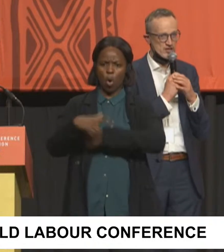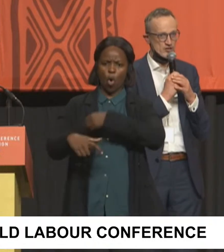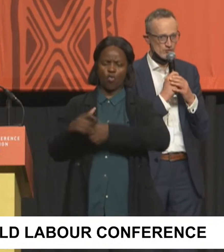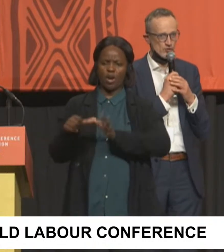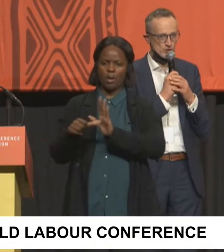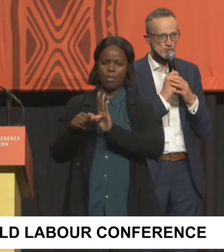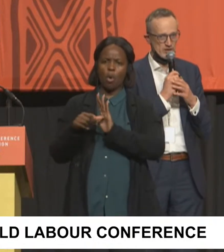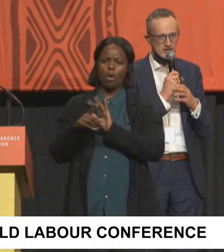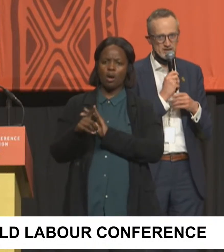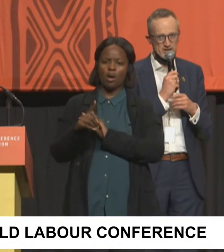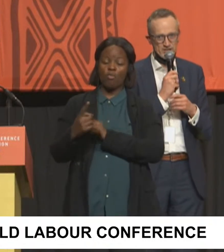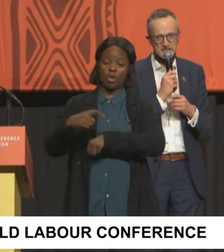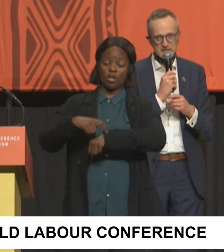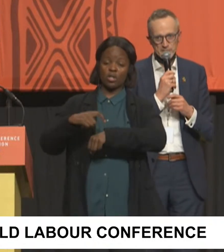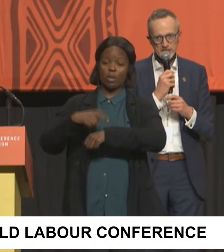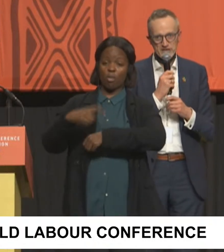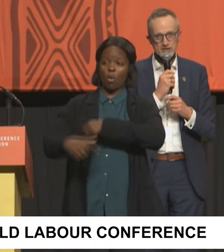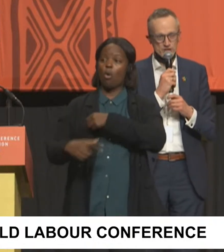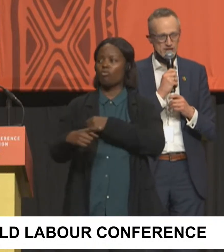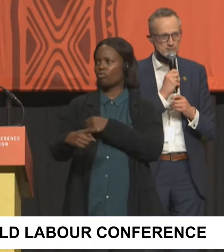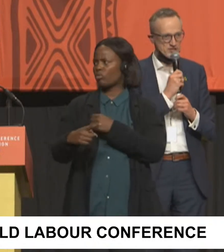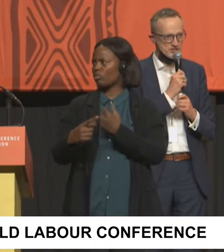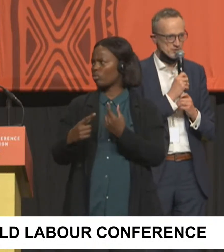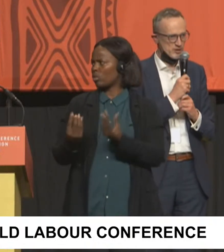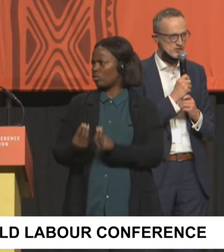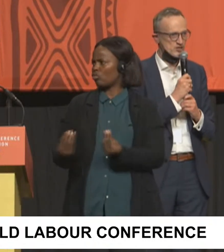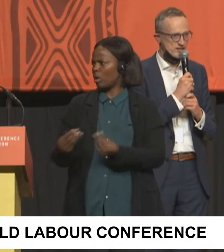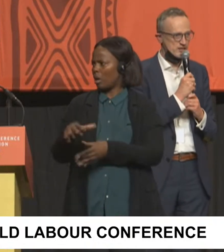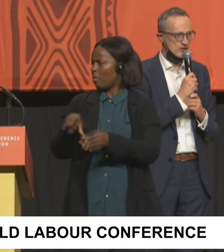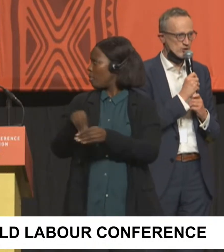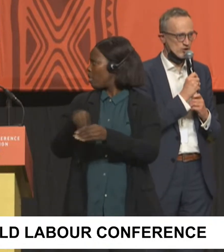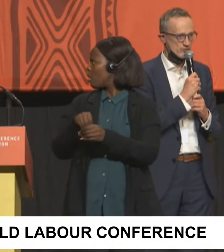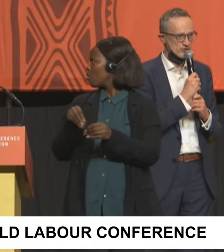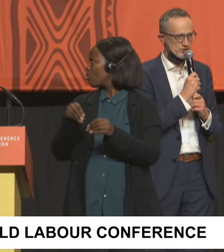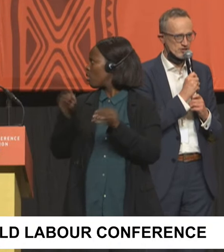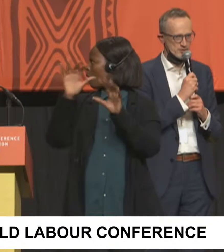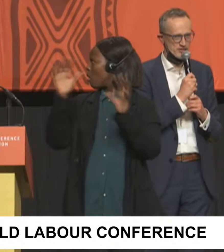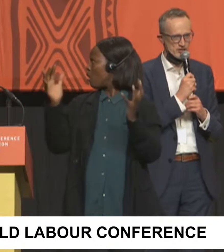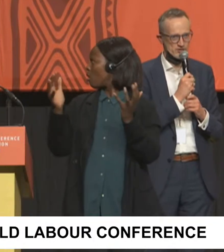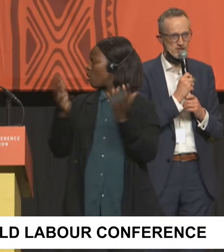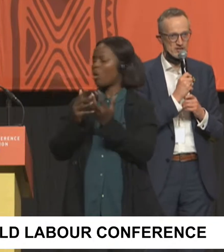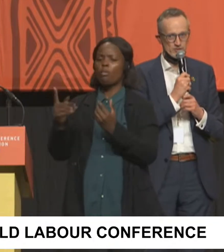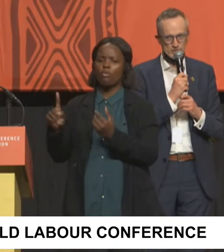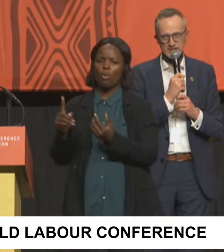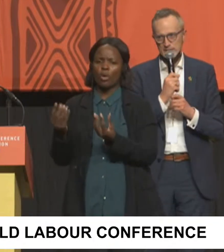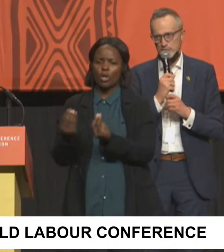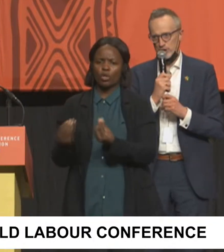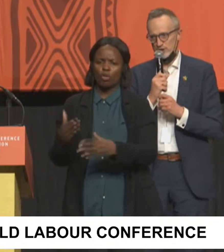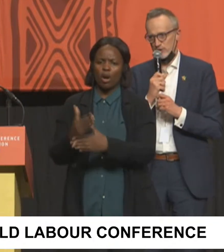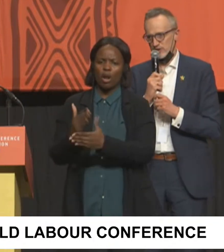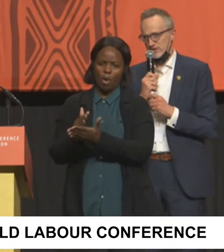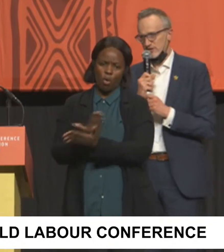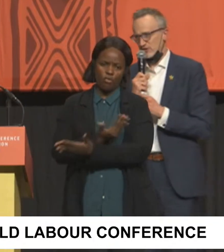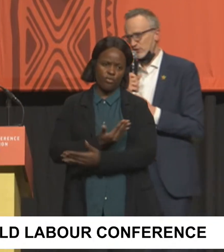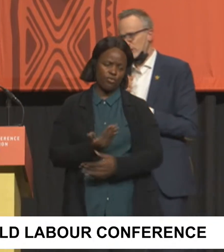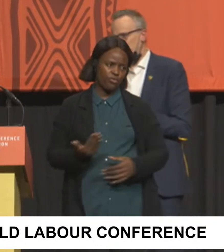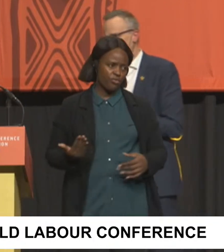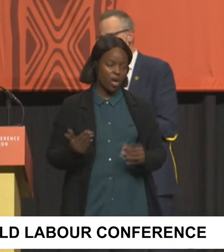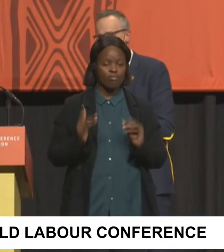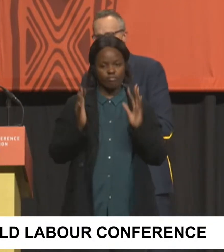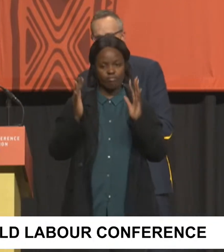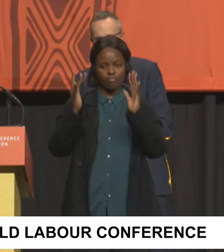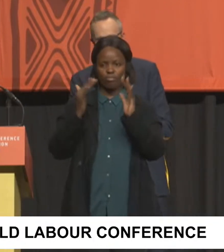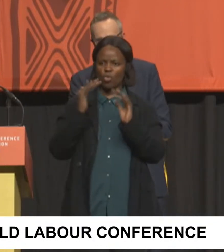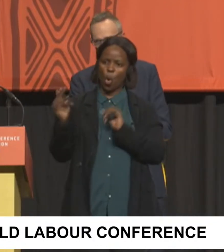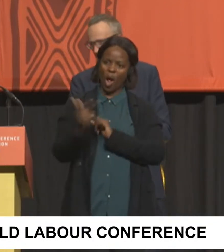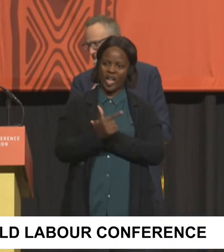conference, the first one that has made child participation in a global conference on the elimination of child labor possible.